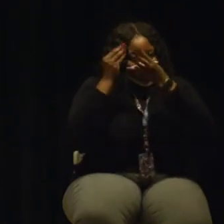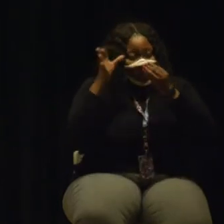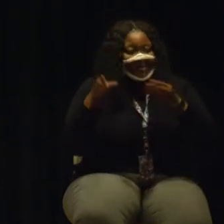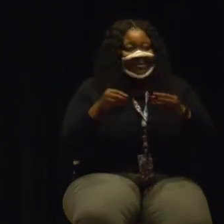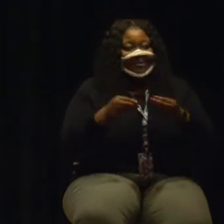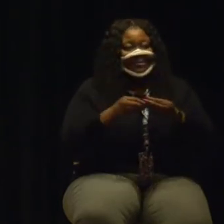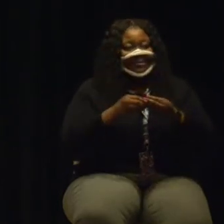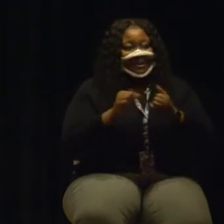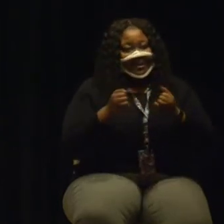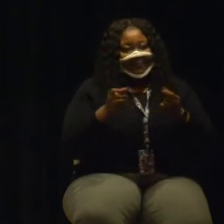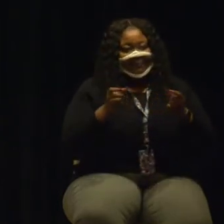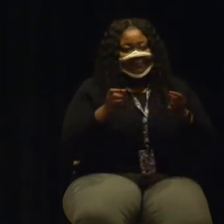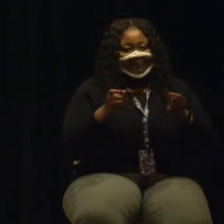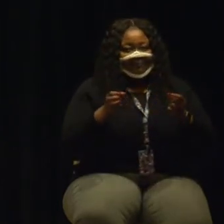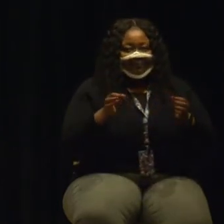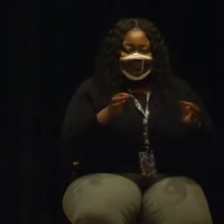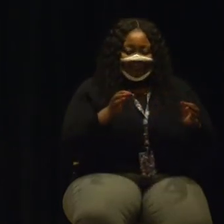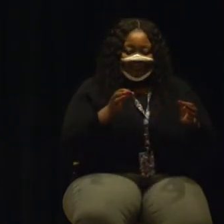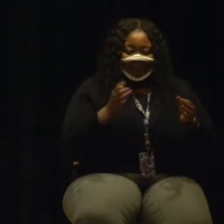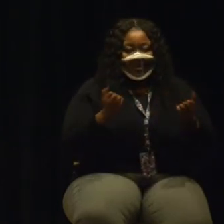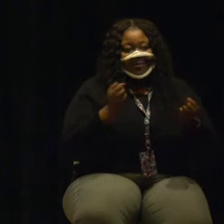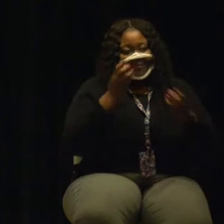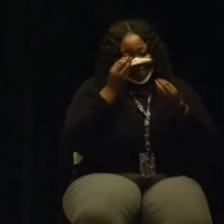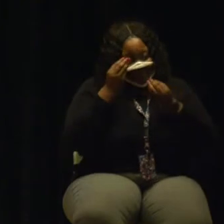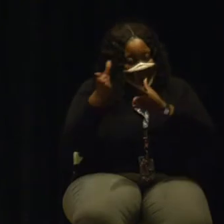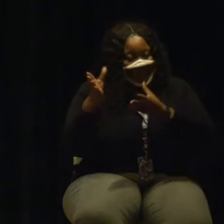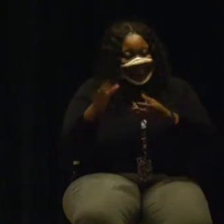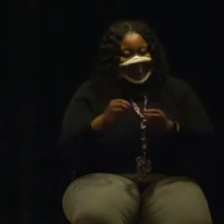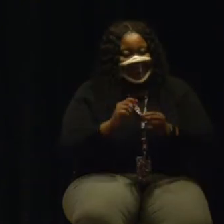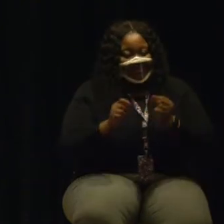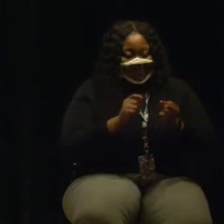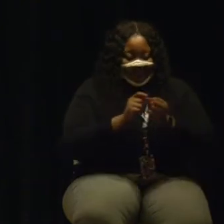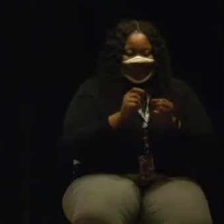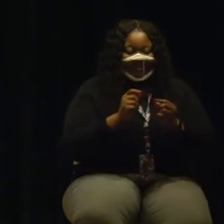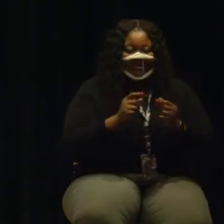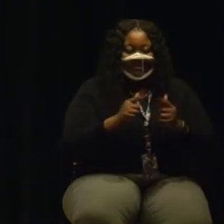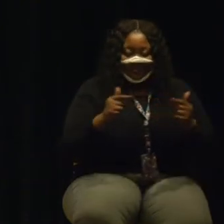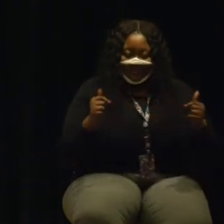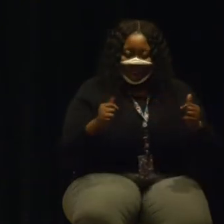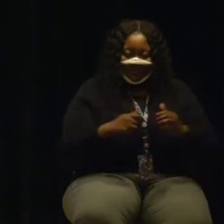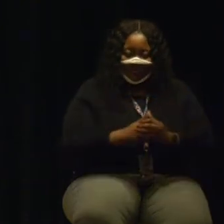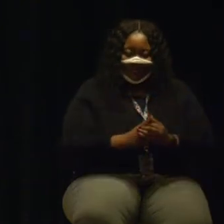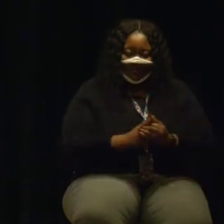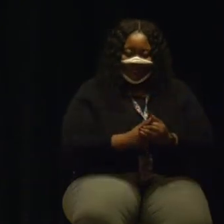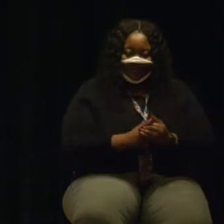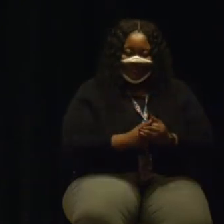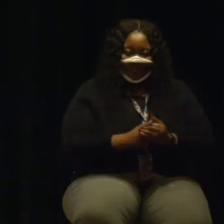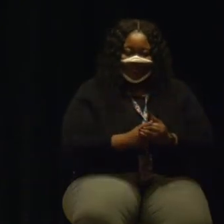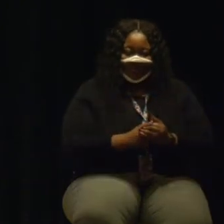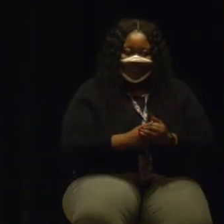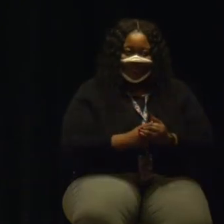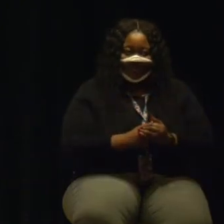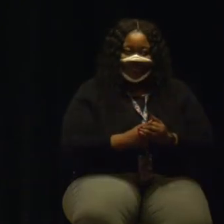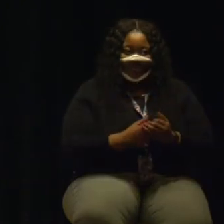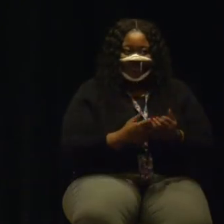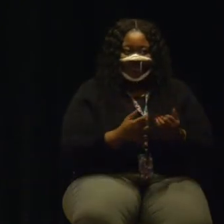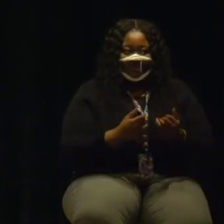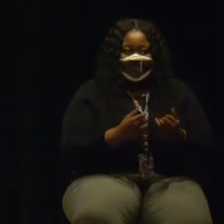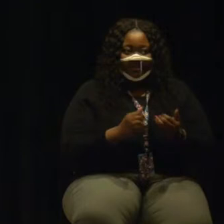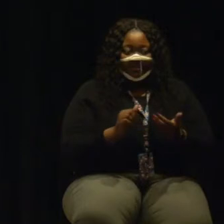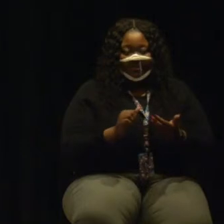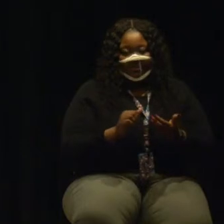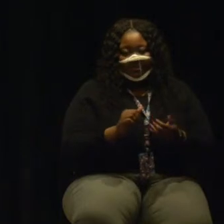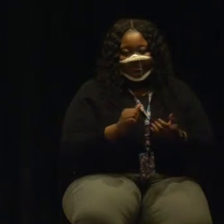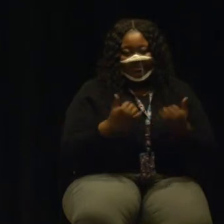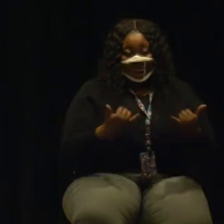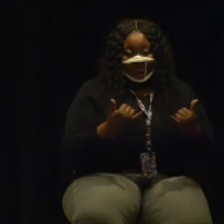so one of the things that I really wanted from whatever came next was to show Jack Johnson. I wanted to, instead of me saying, yeah, he's 6'2 and 250, if you can imagine